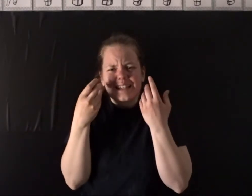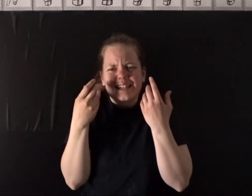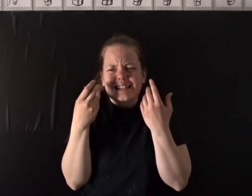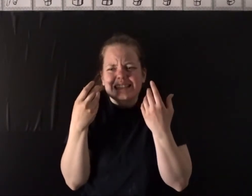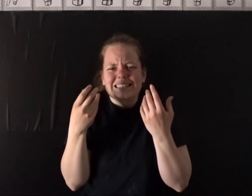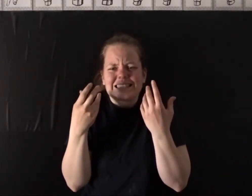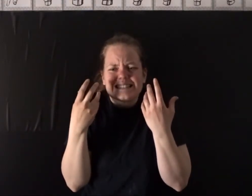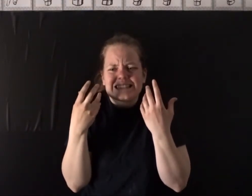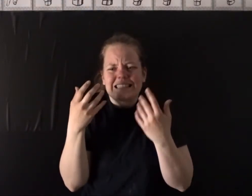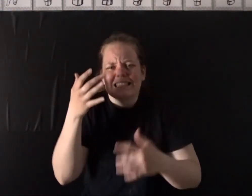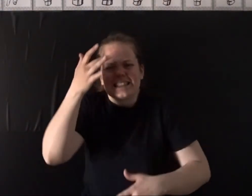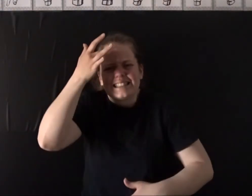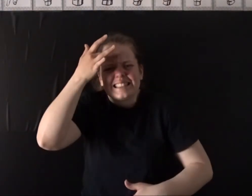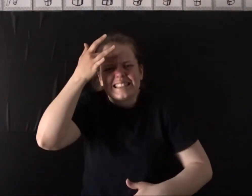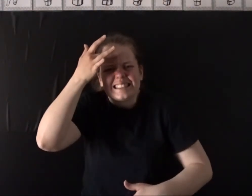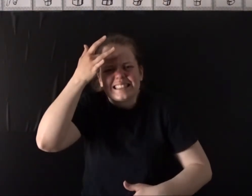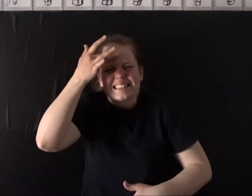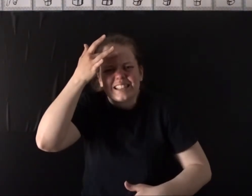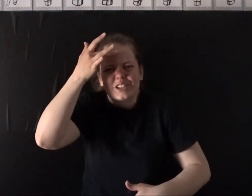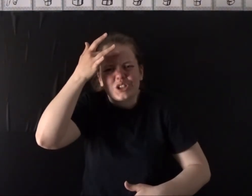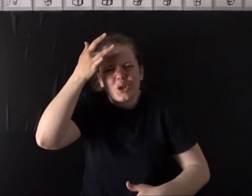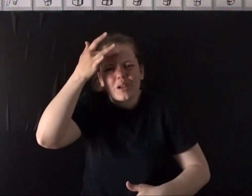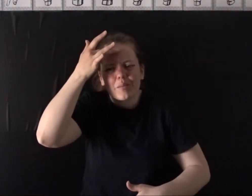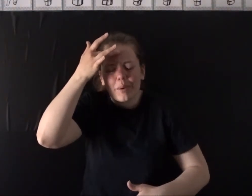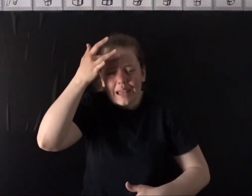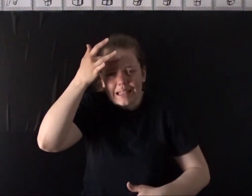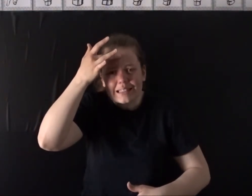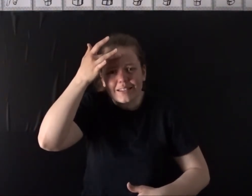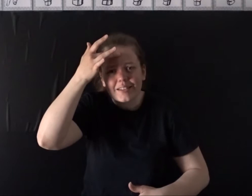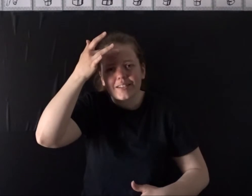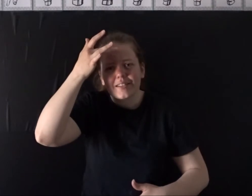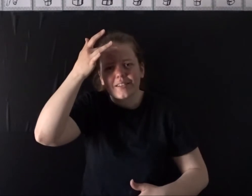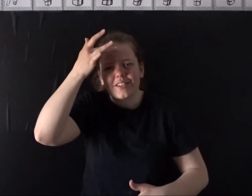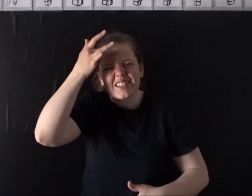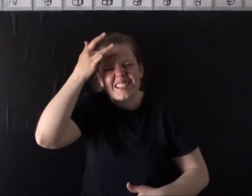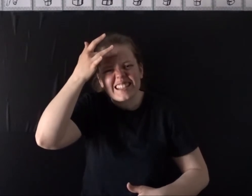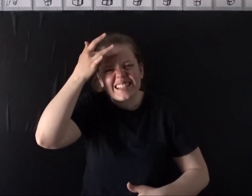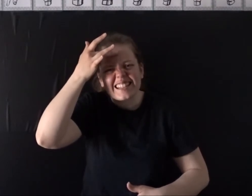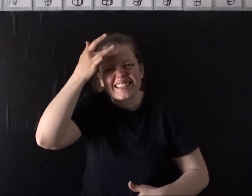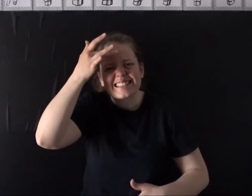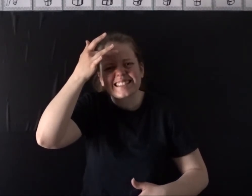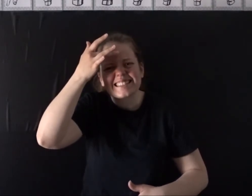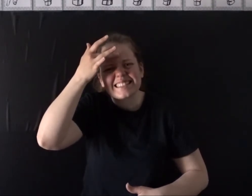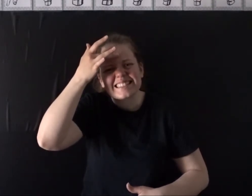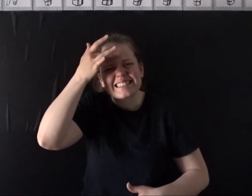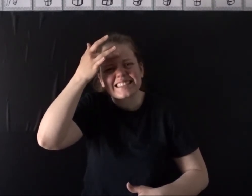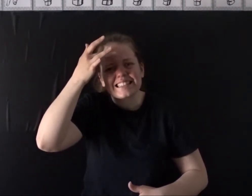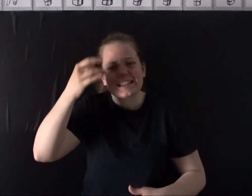kind of, you're showing pain. You're sick.